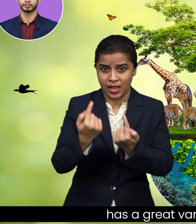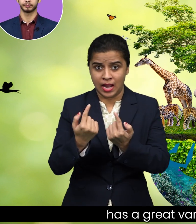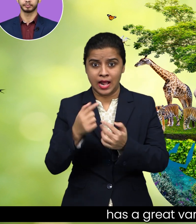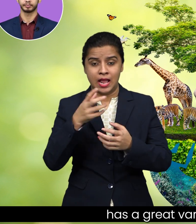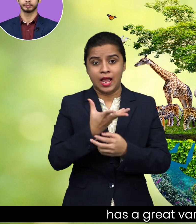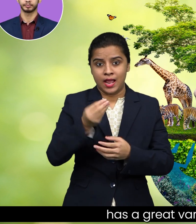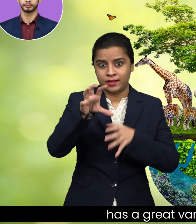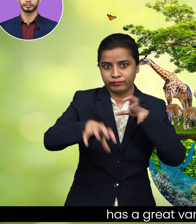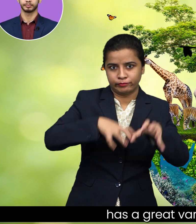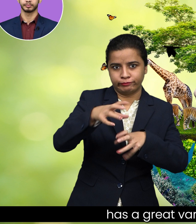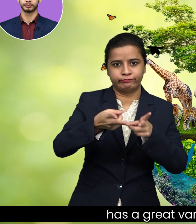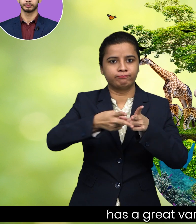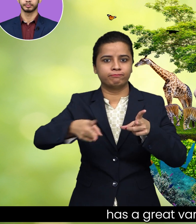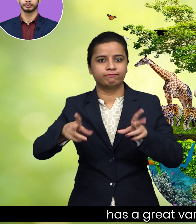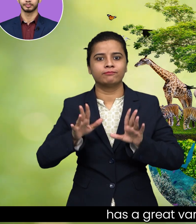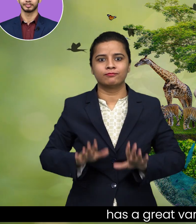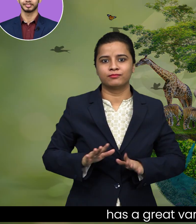animals.